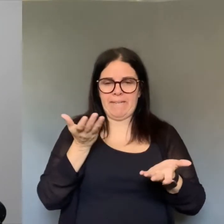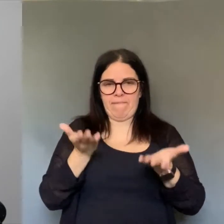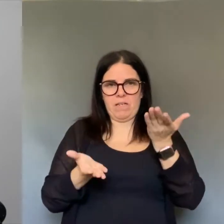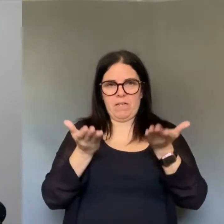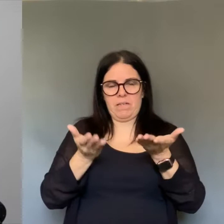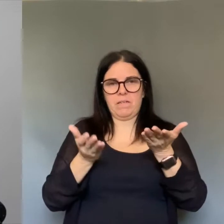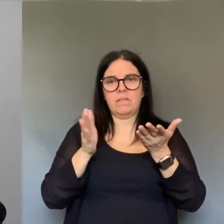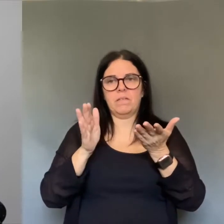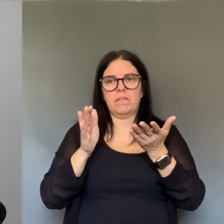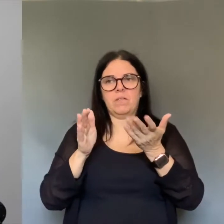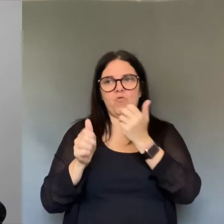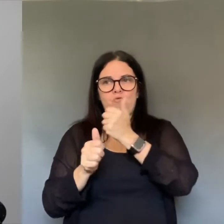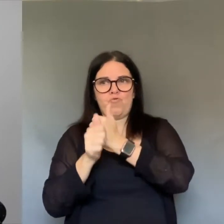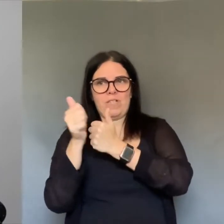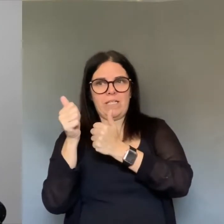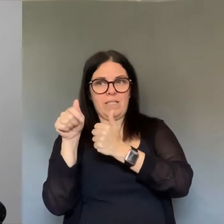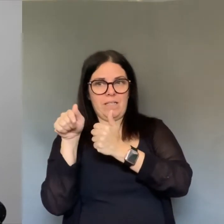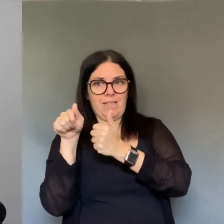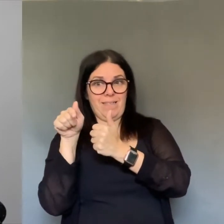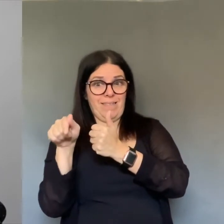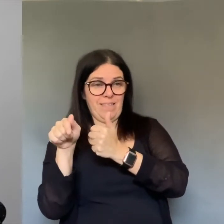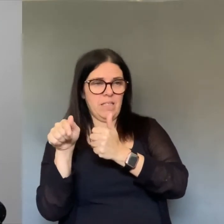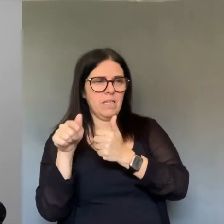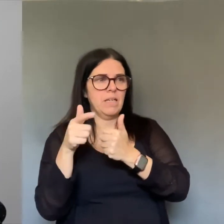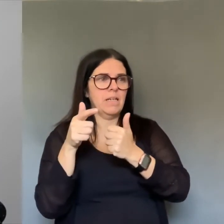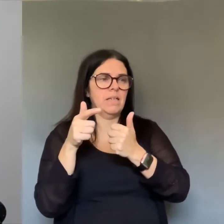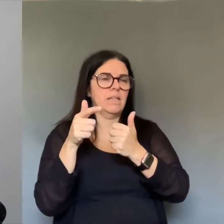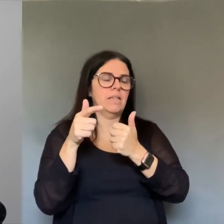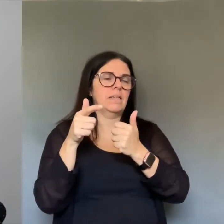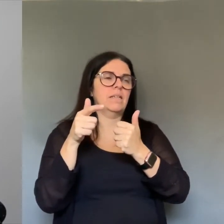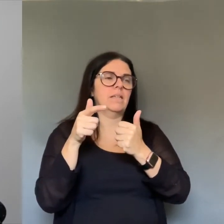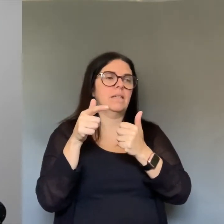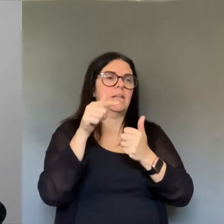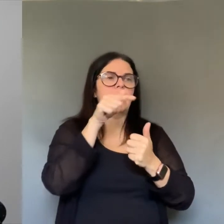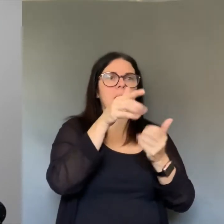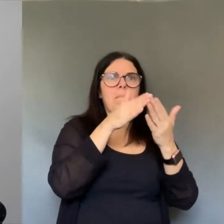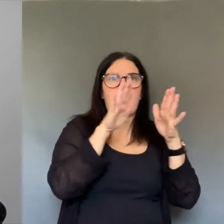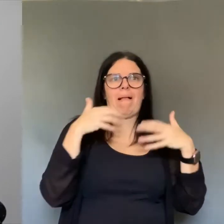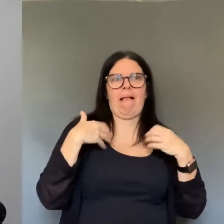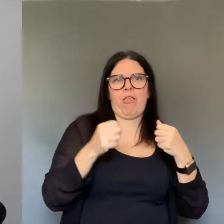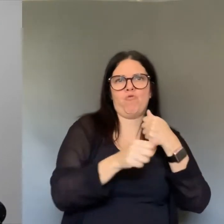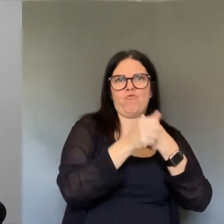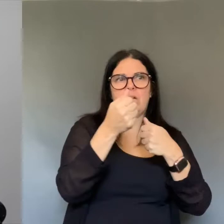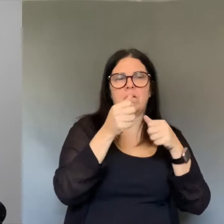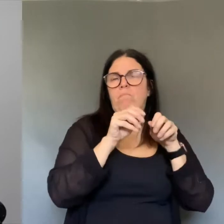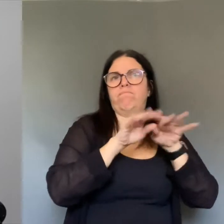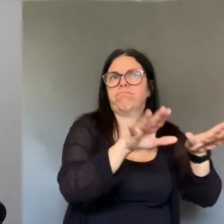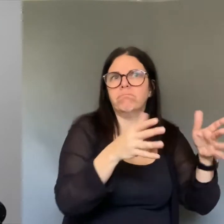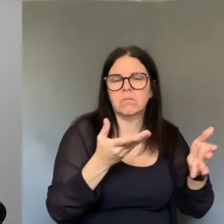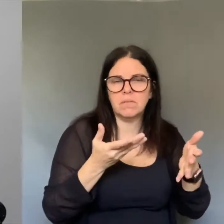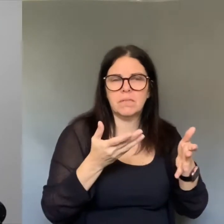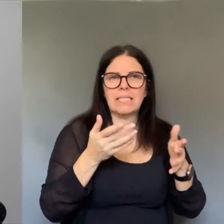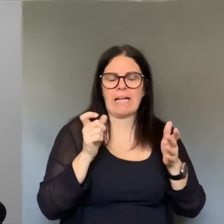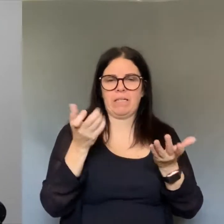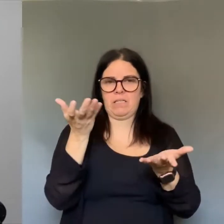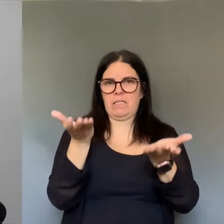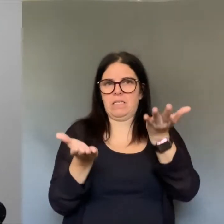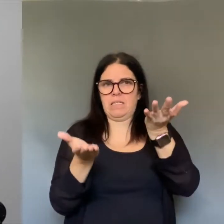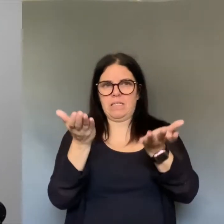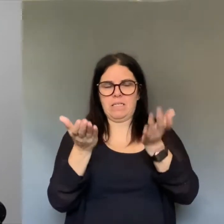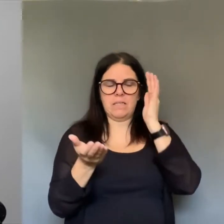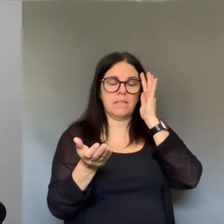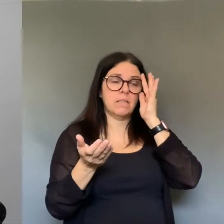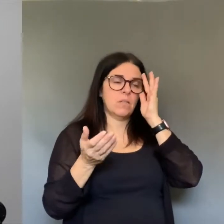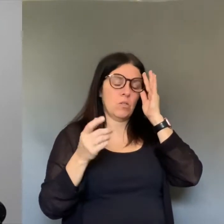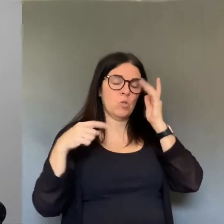home and experiencing different kind of challenges. And we're trying to balance that risk with the public health risk that